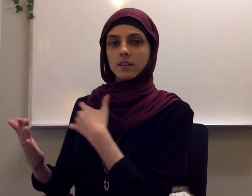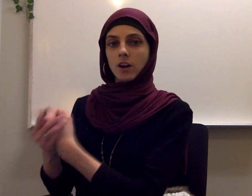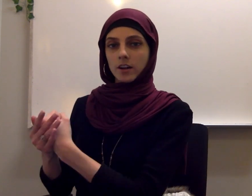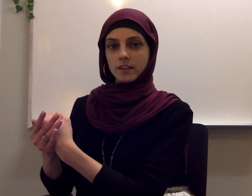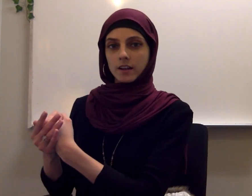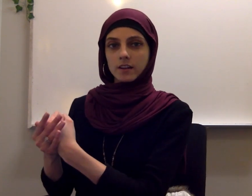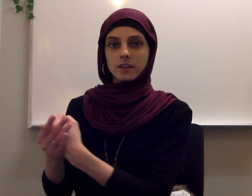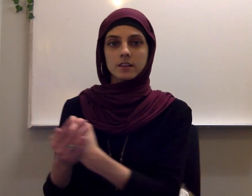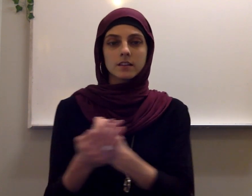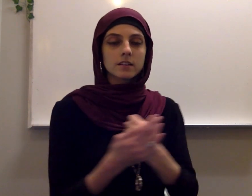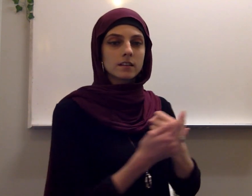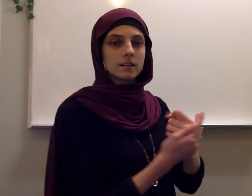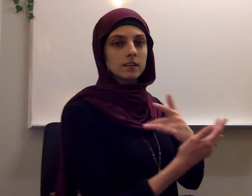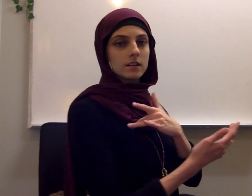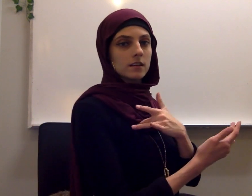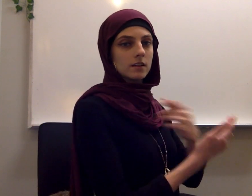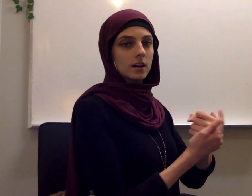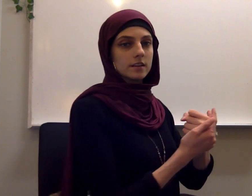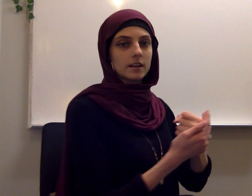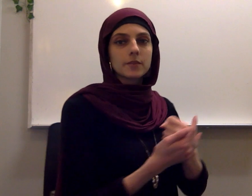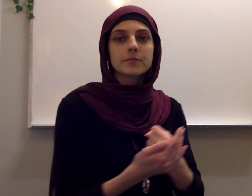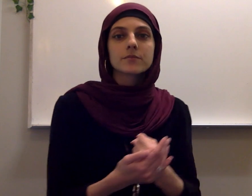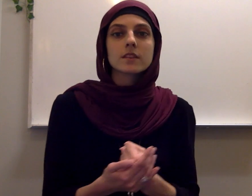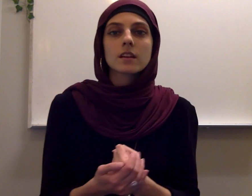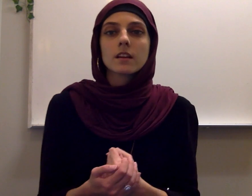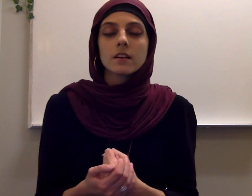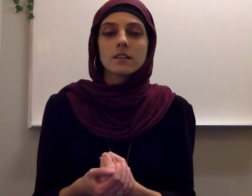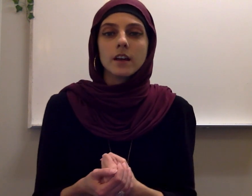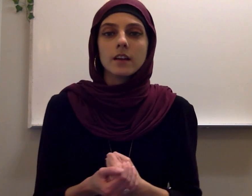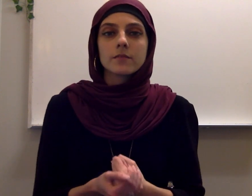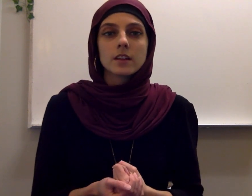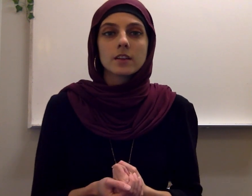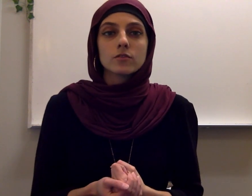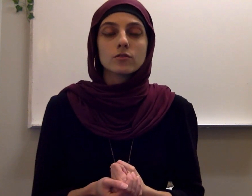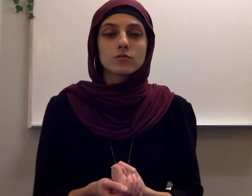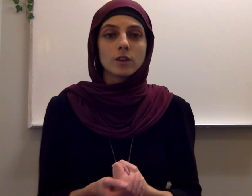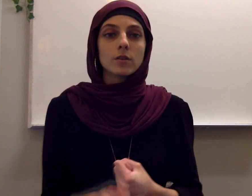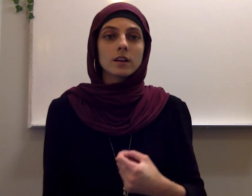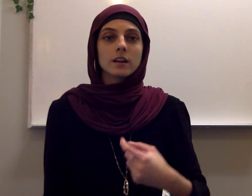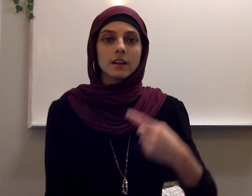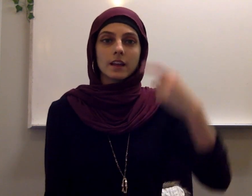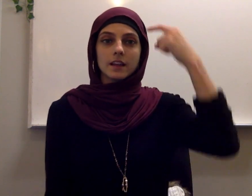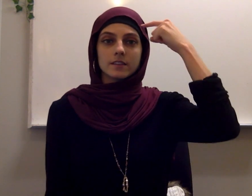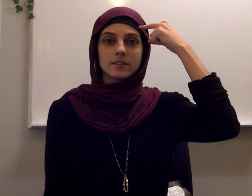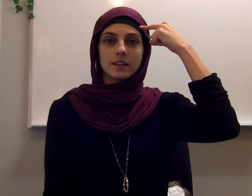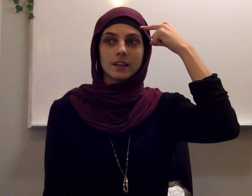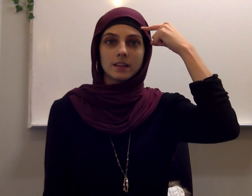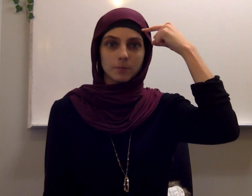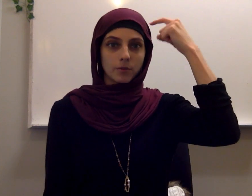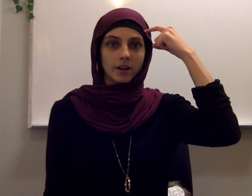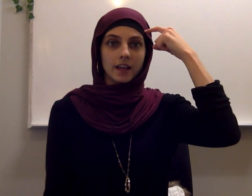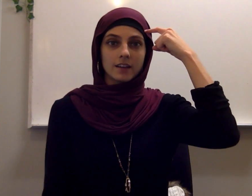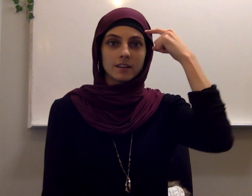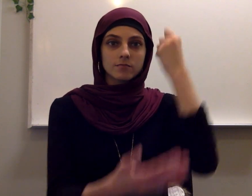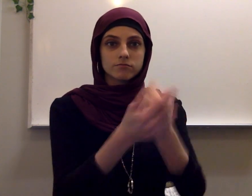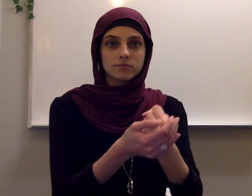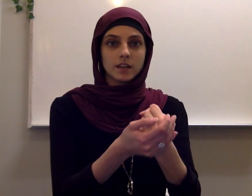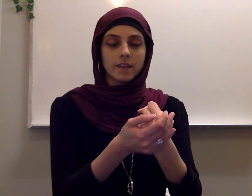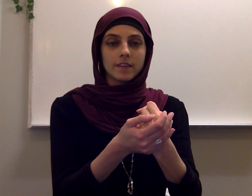Heart attack. Heart attack. Okay. Stroke is brain, and then the same